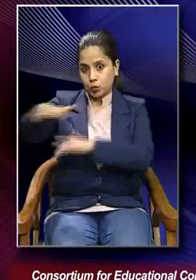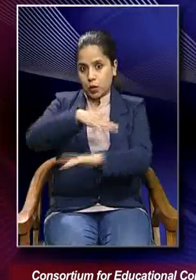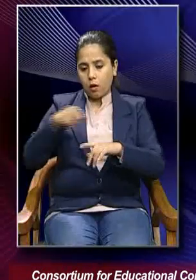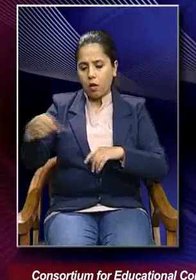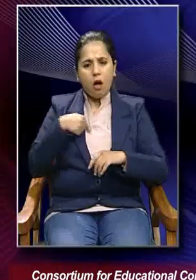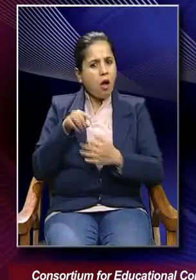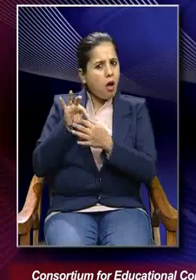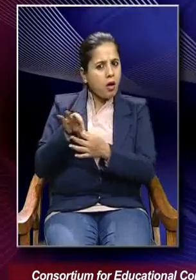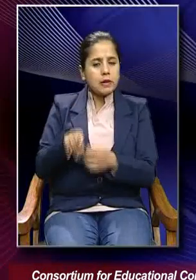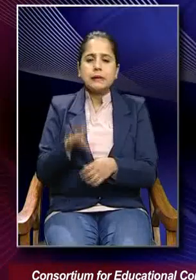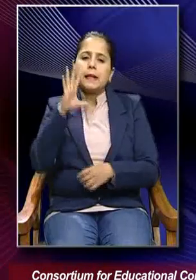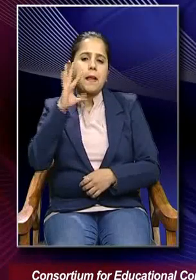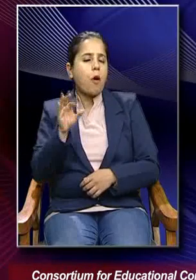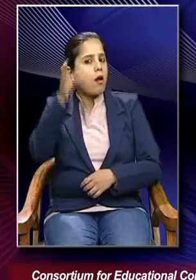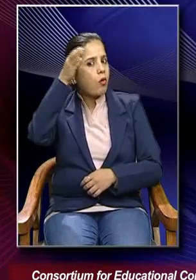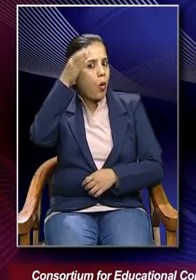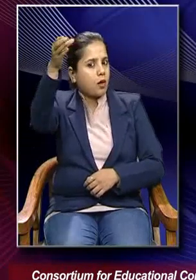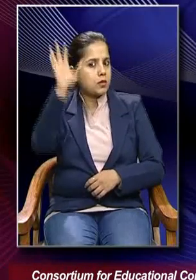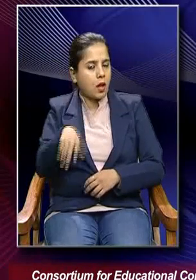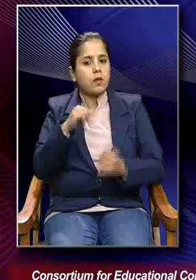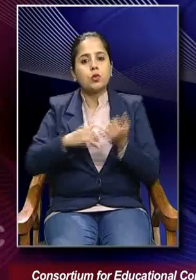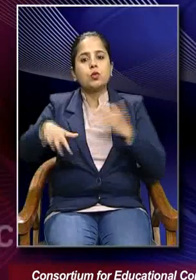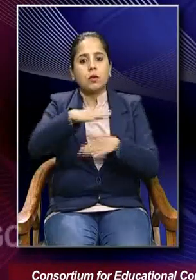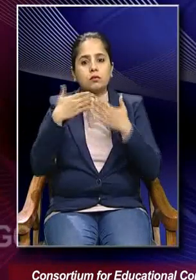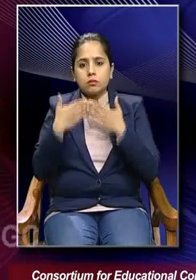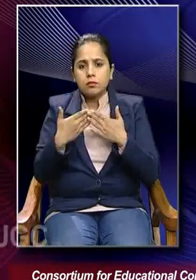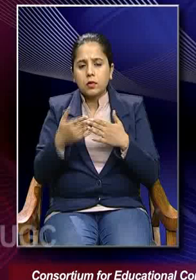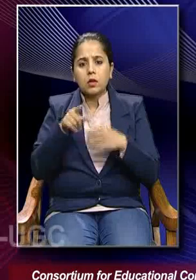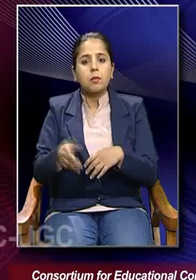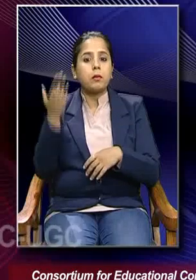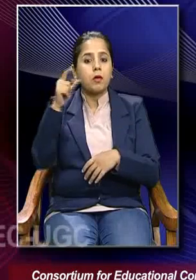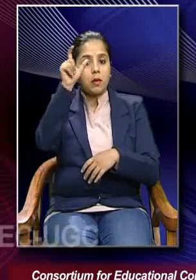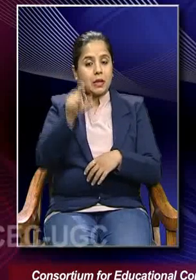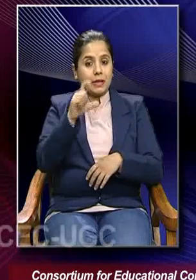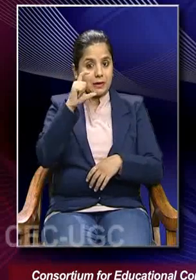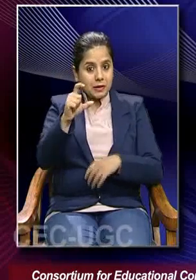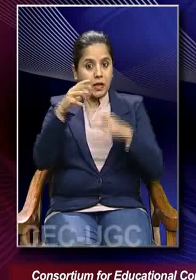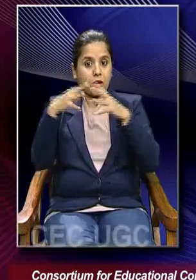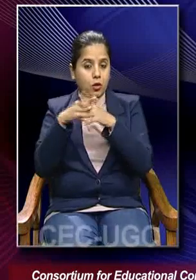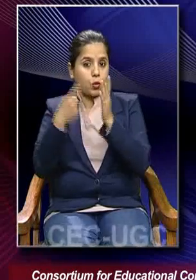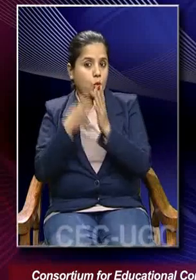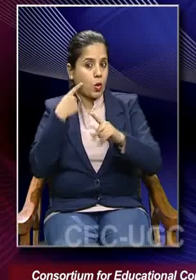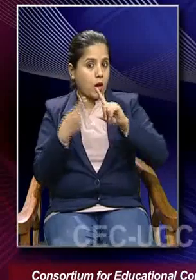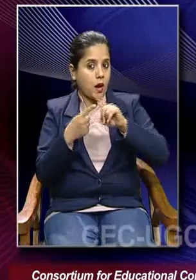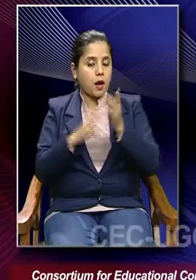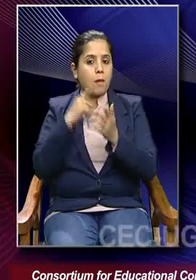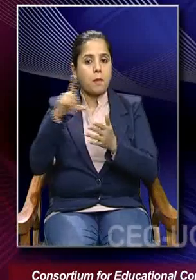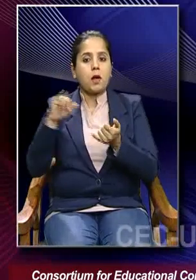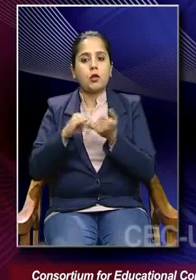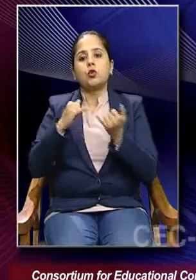we have a very important concept in sociology given by C. Wright Mills, and that is